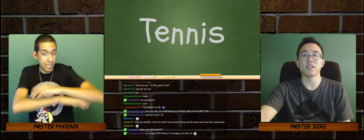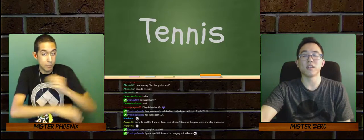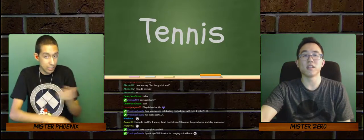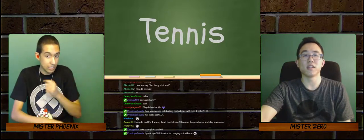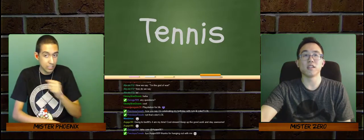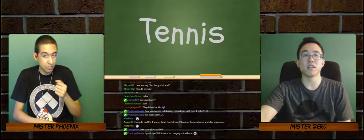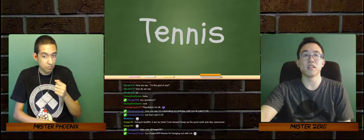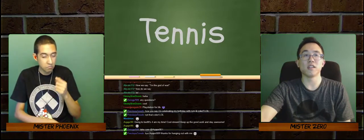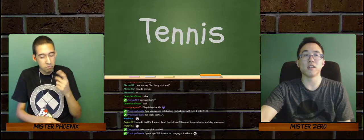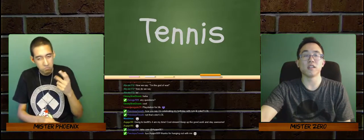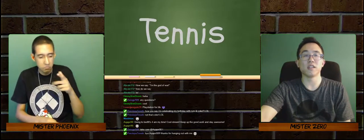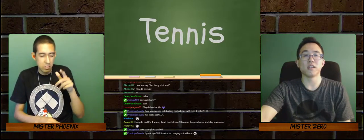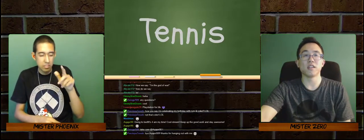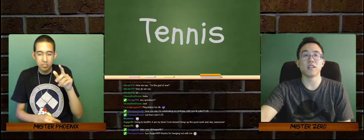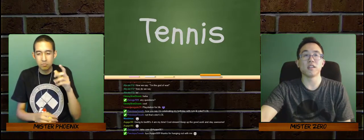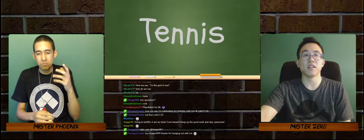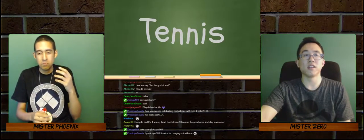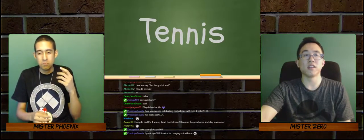table tennis,